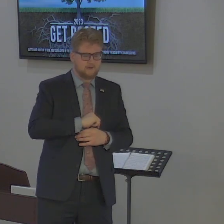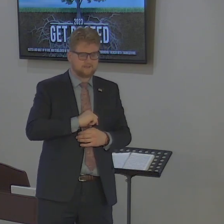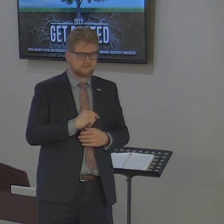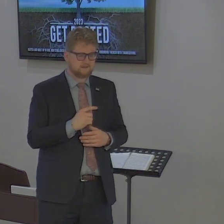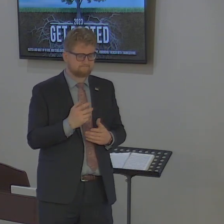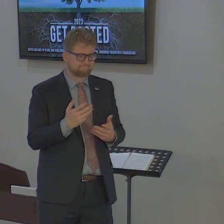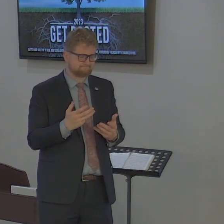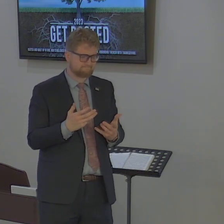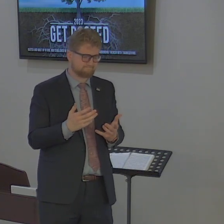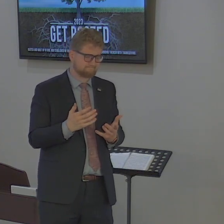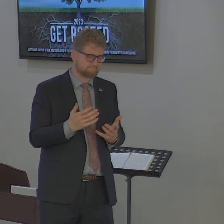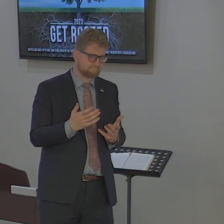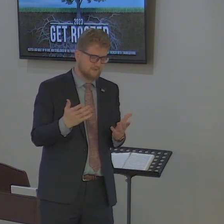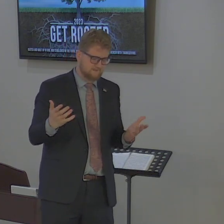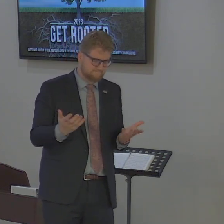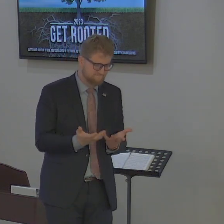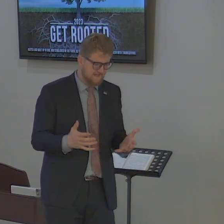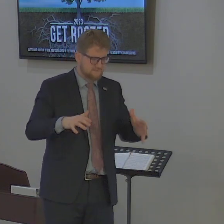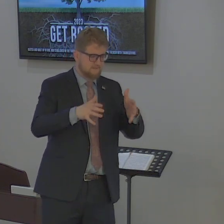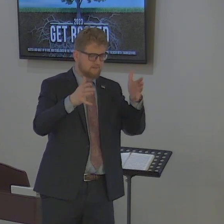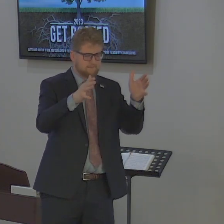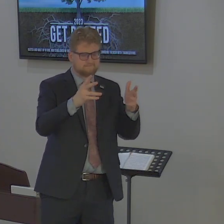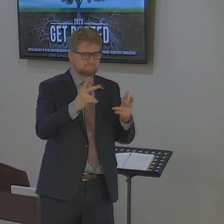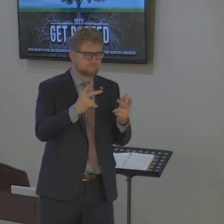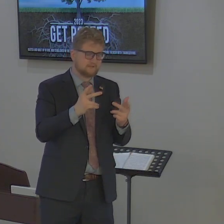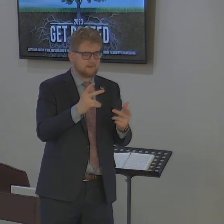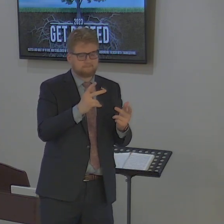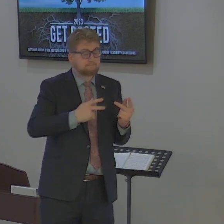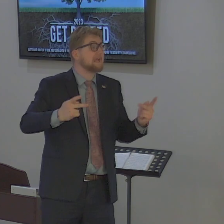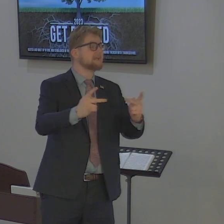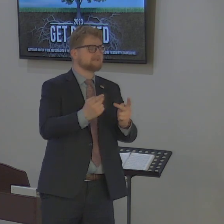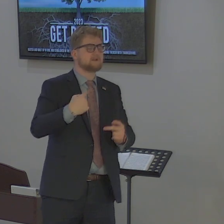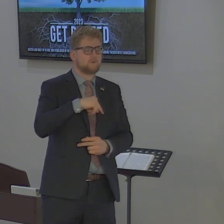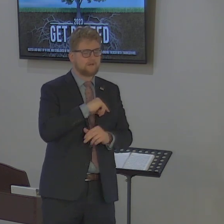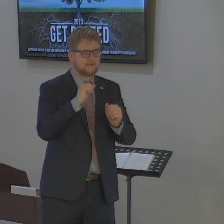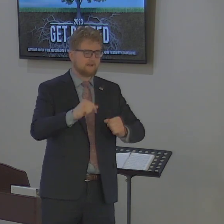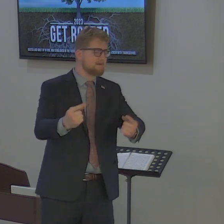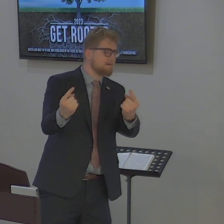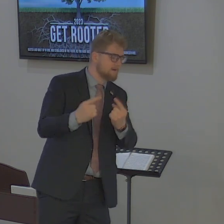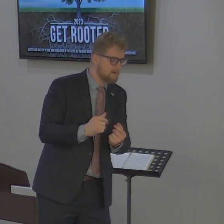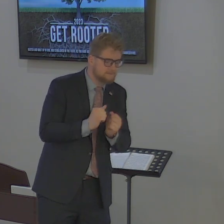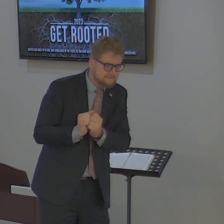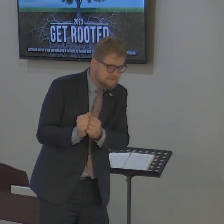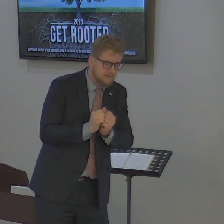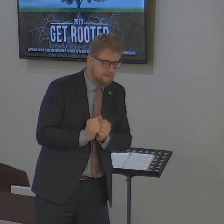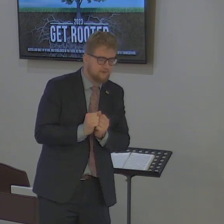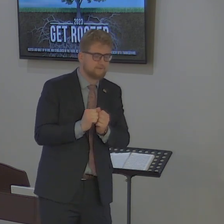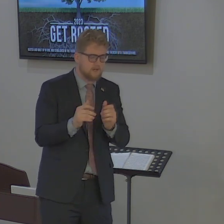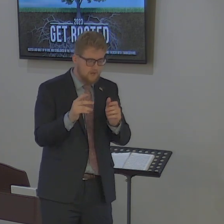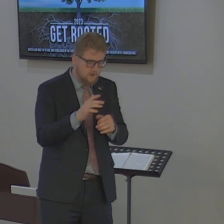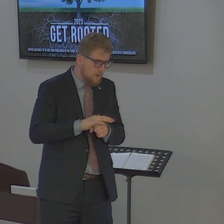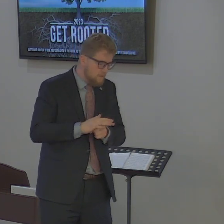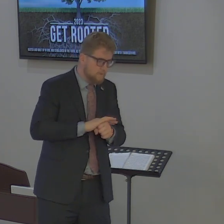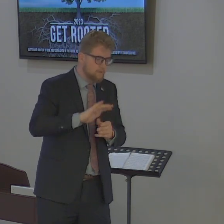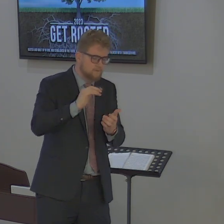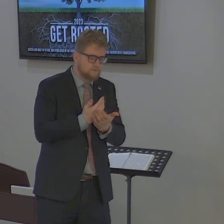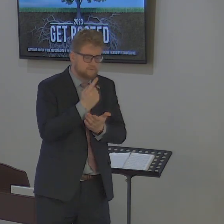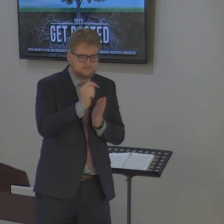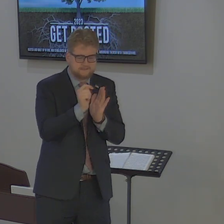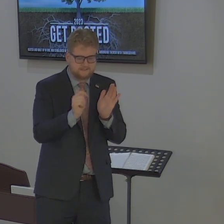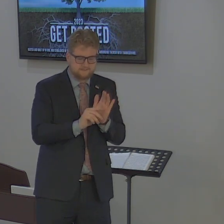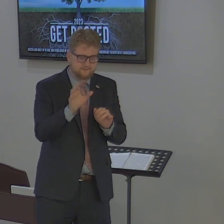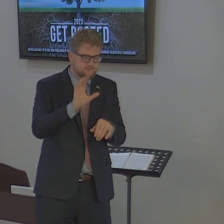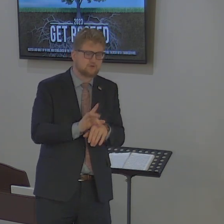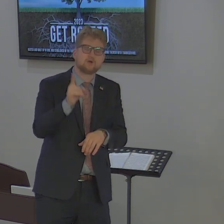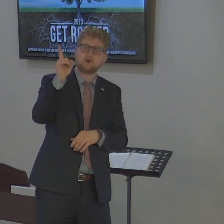you will, or a place to come together. That's the local New Testament church, Father. You've given us a purpose, if you will, commandments